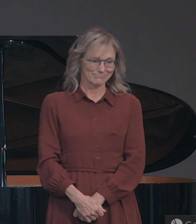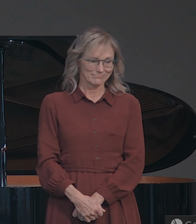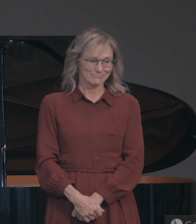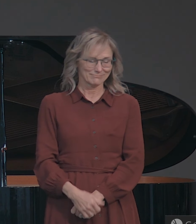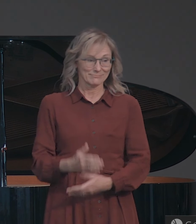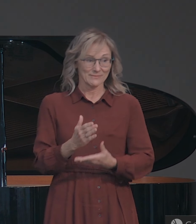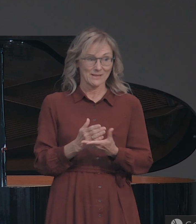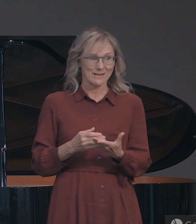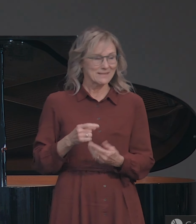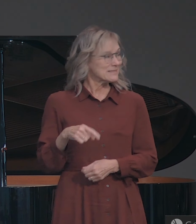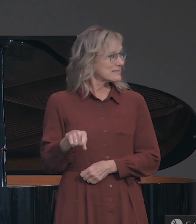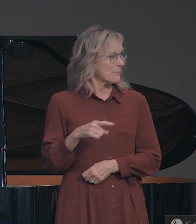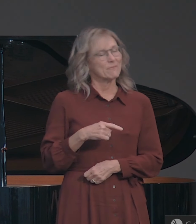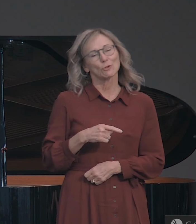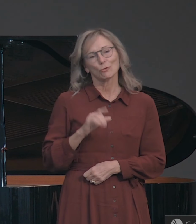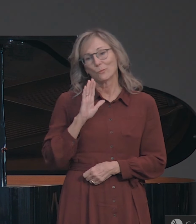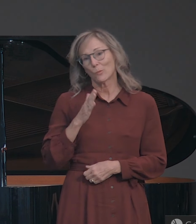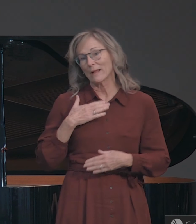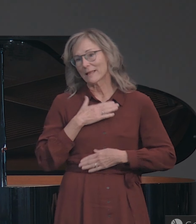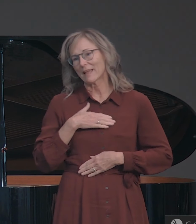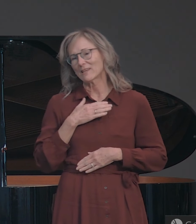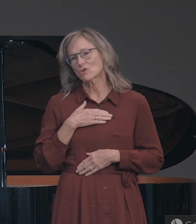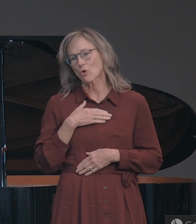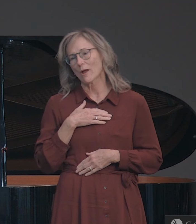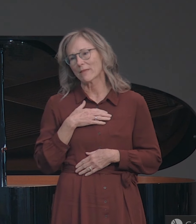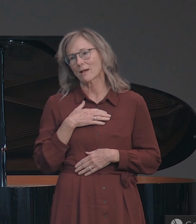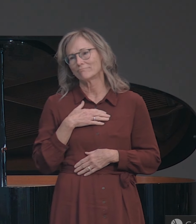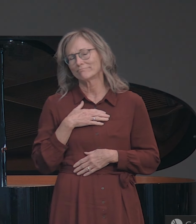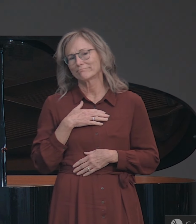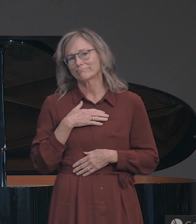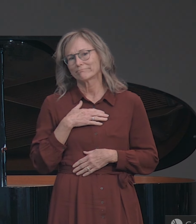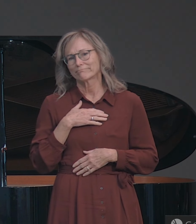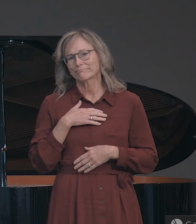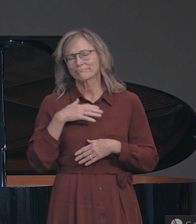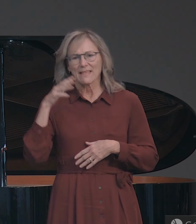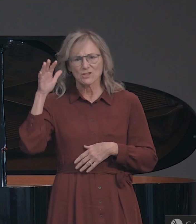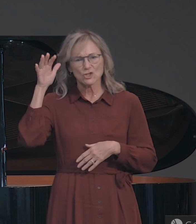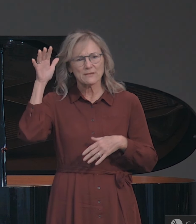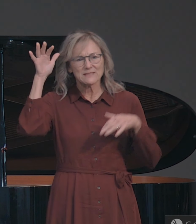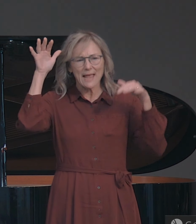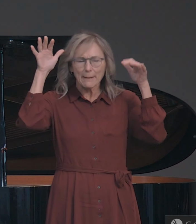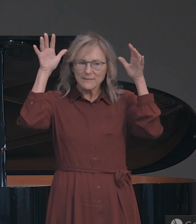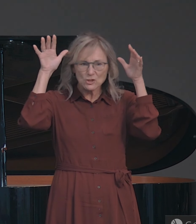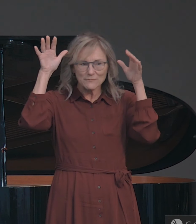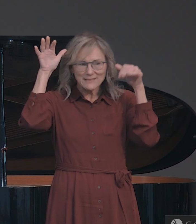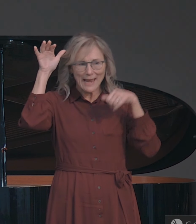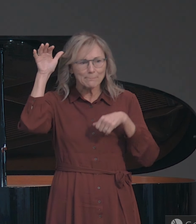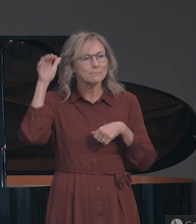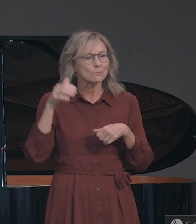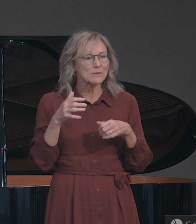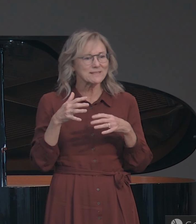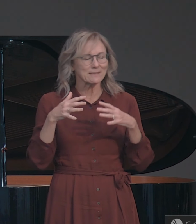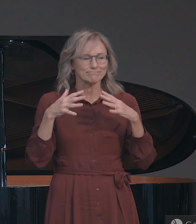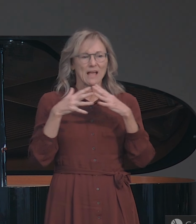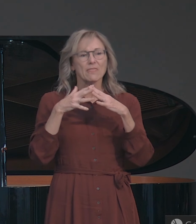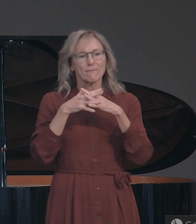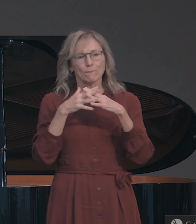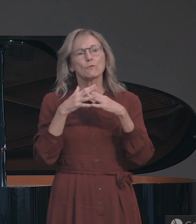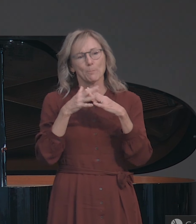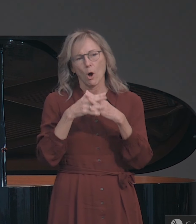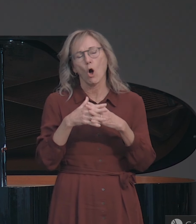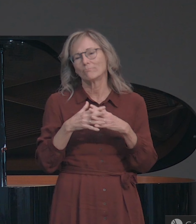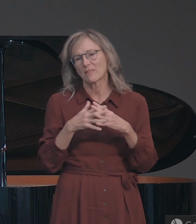some of you are going to enjoy the Chiefs game. Some of you are going to enjoy a nap. A couple of things. First of